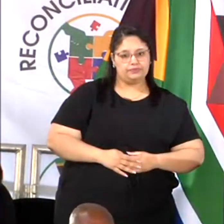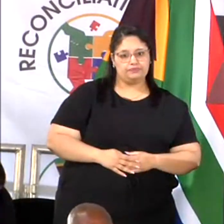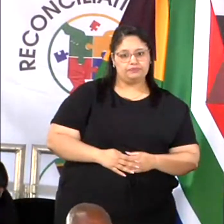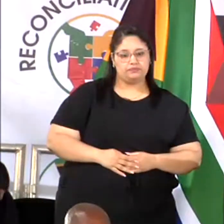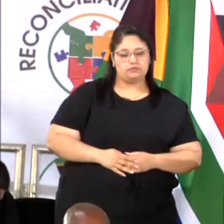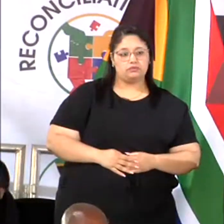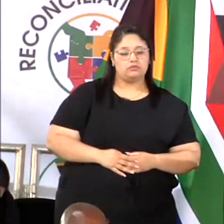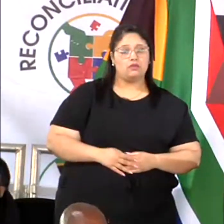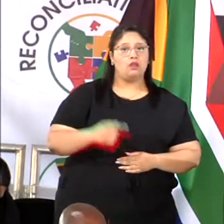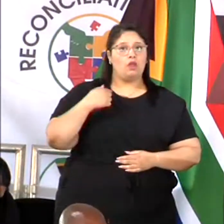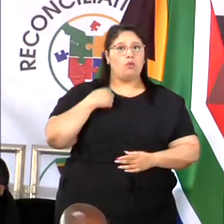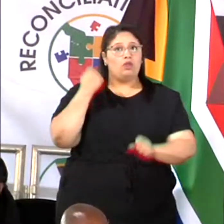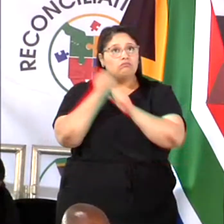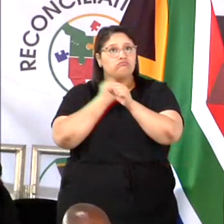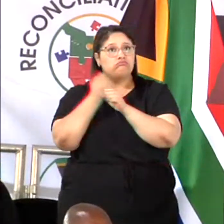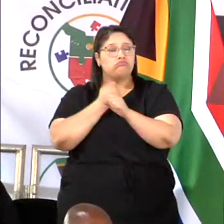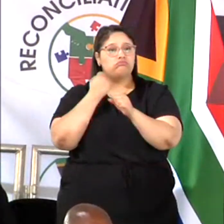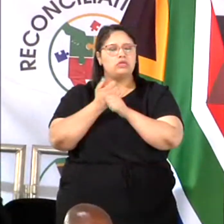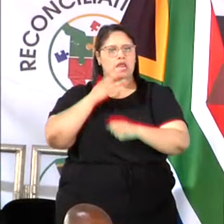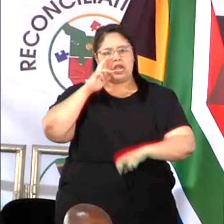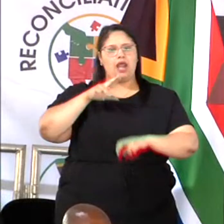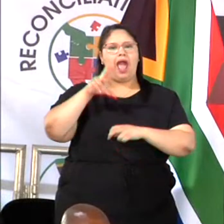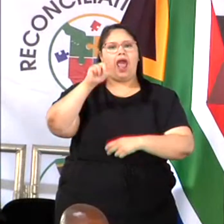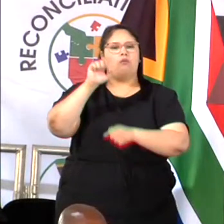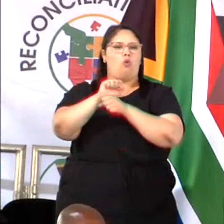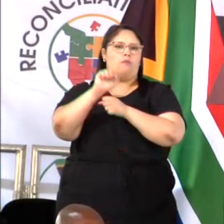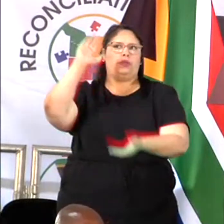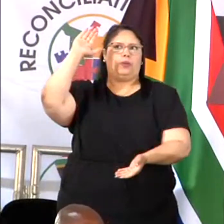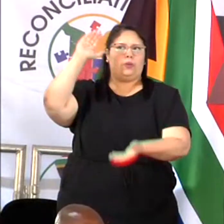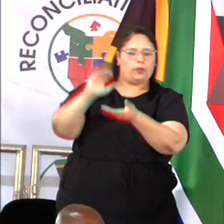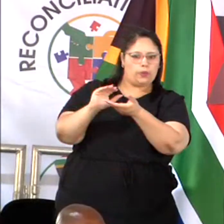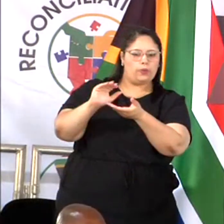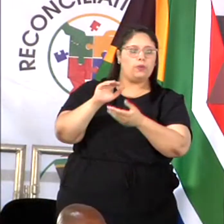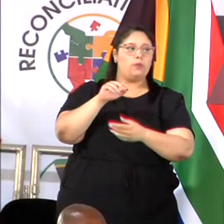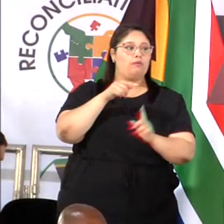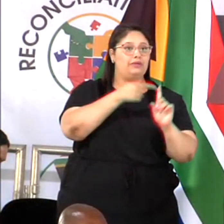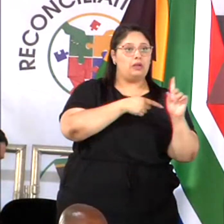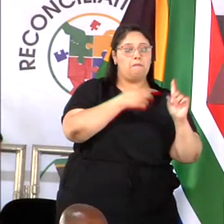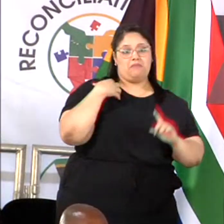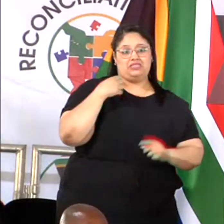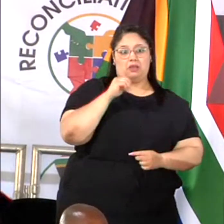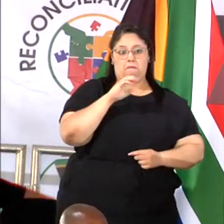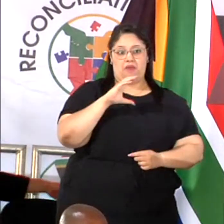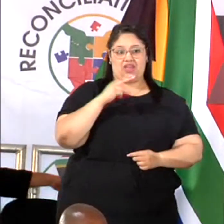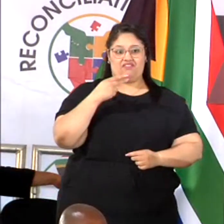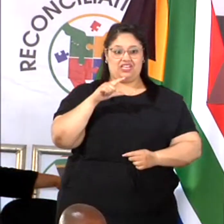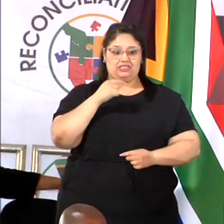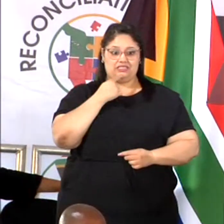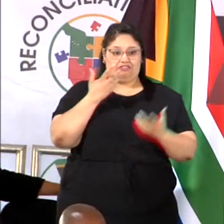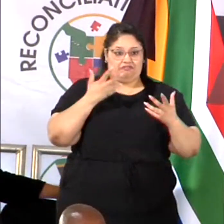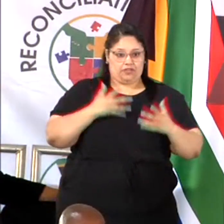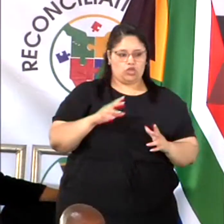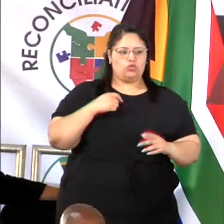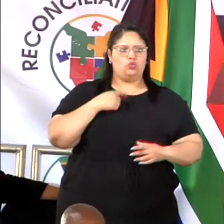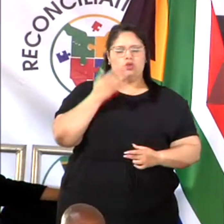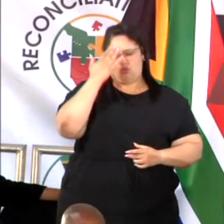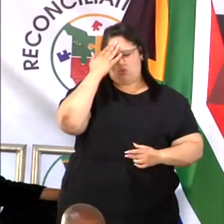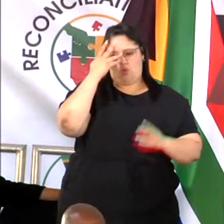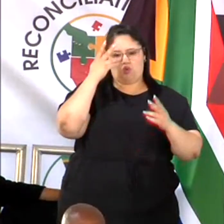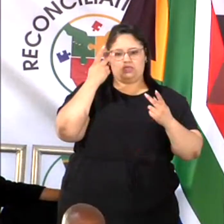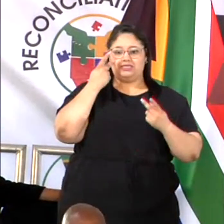to reduce unemployment, as Mr. McPherson said, we see the value